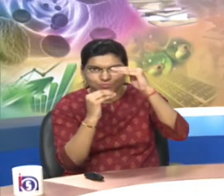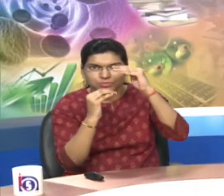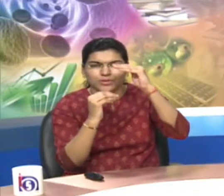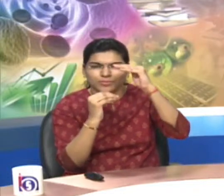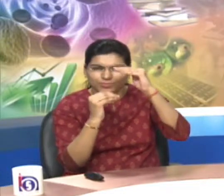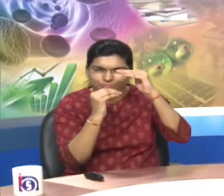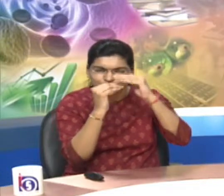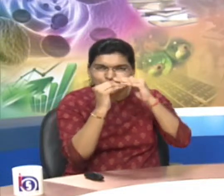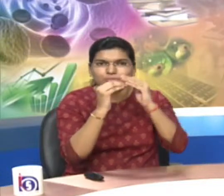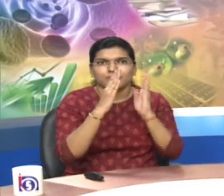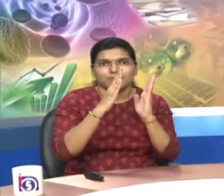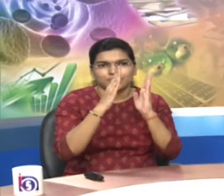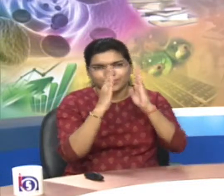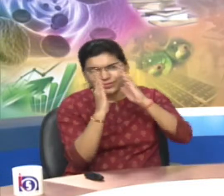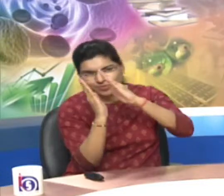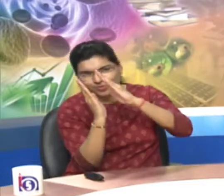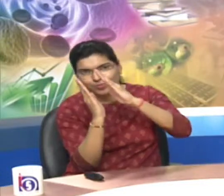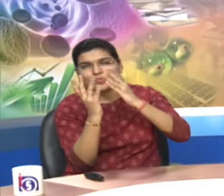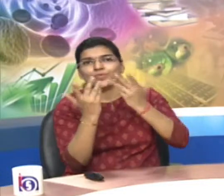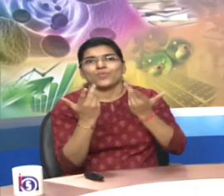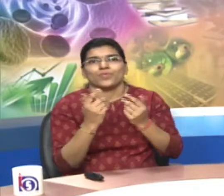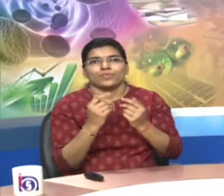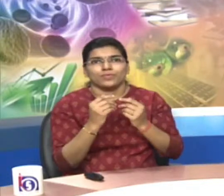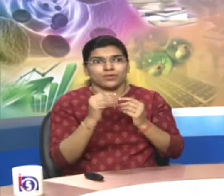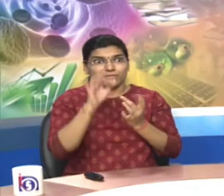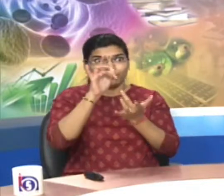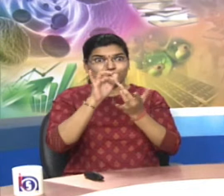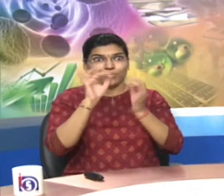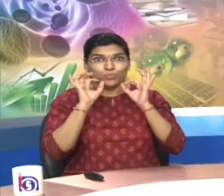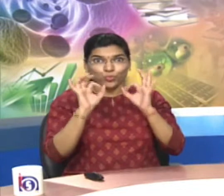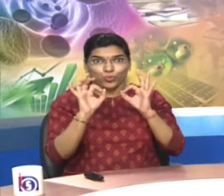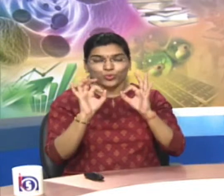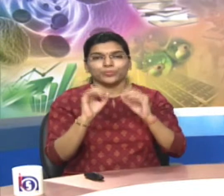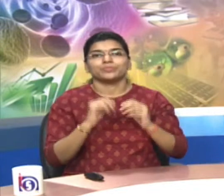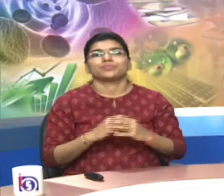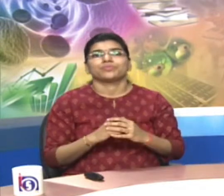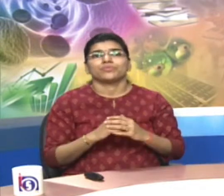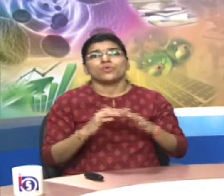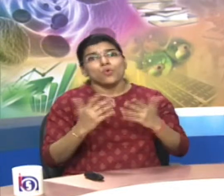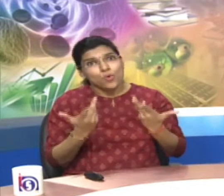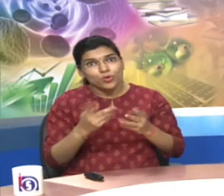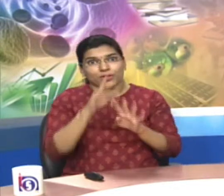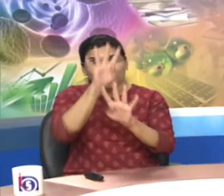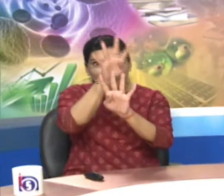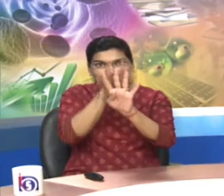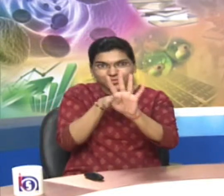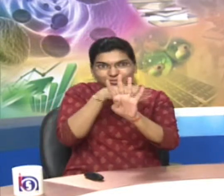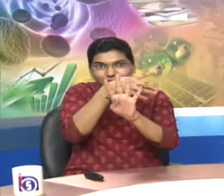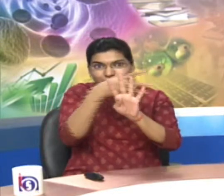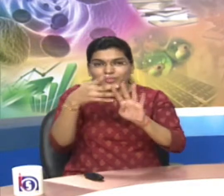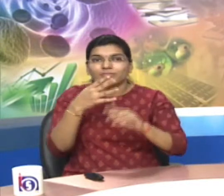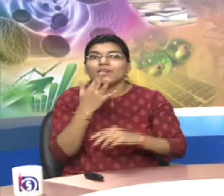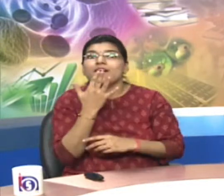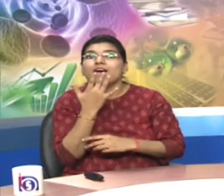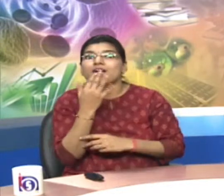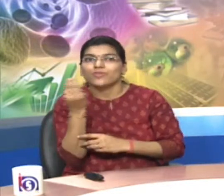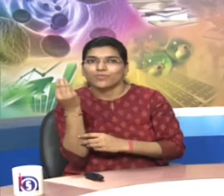can make our font bigger, smaller, tilted, or we can make